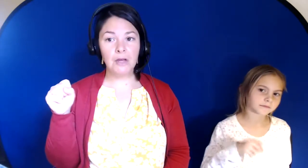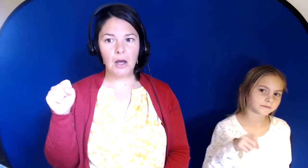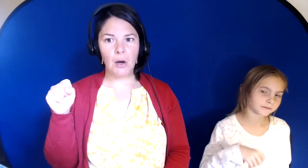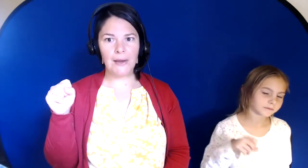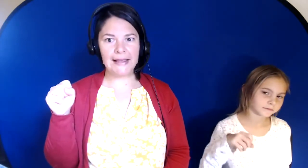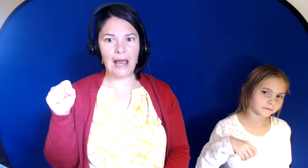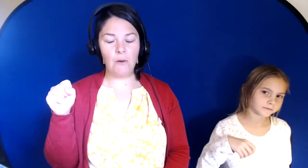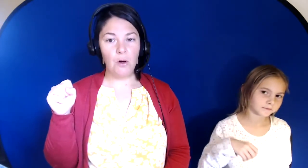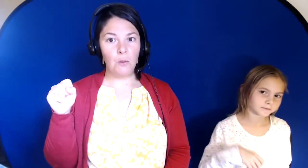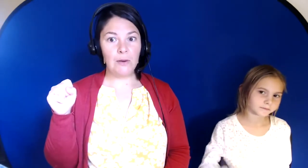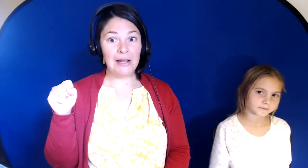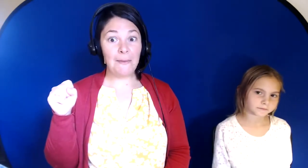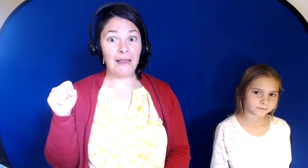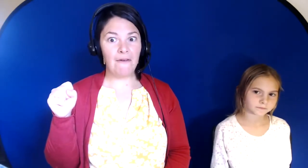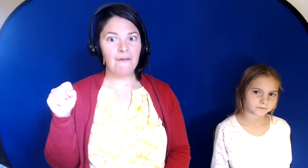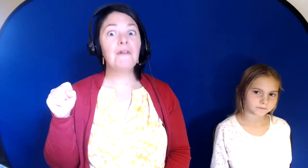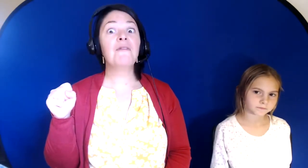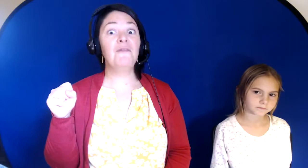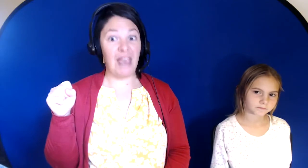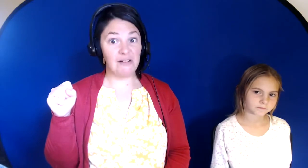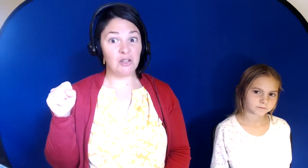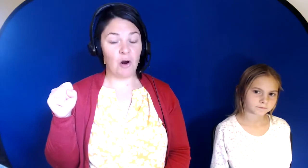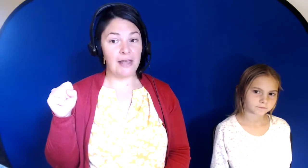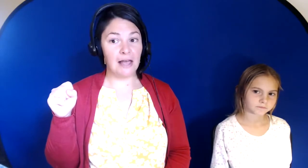Okay. Now we want to be very strong yes.